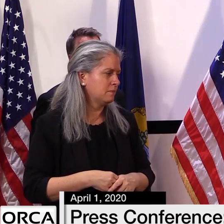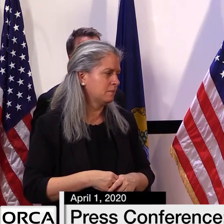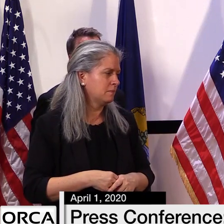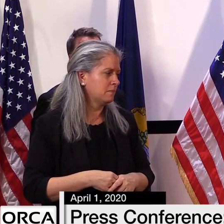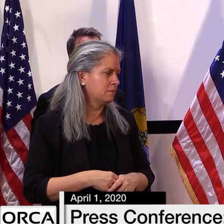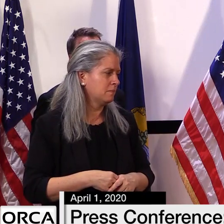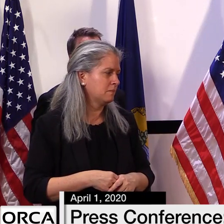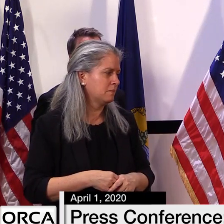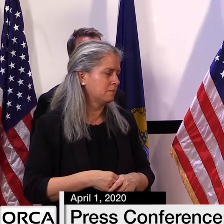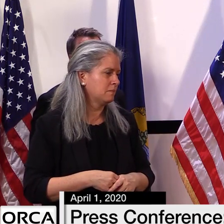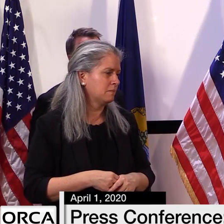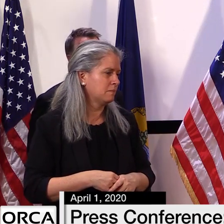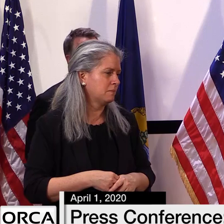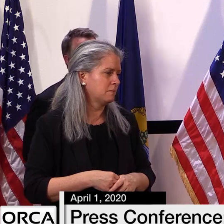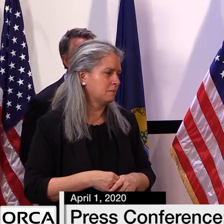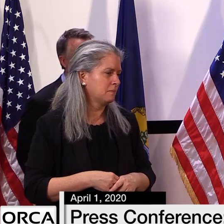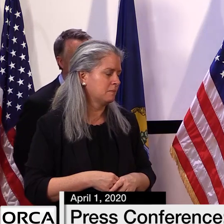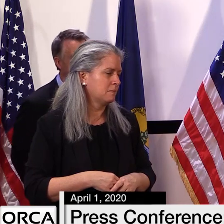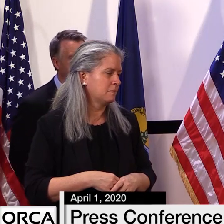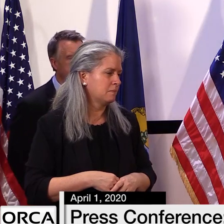standpoint.